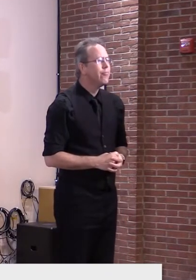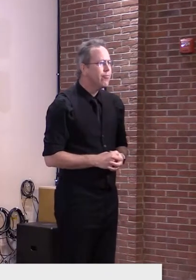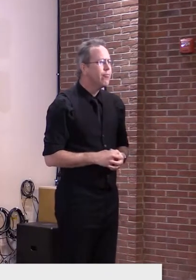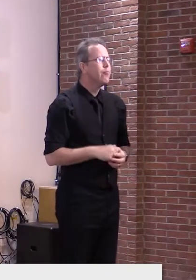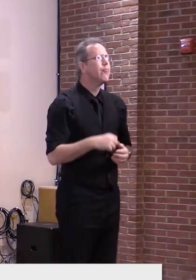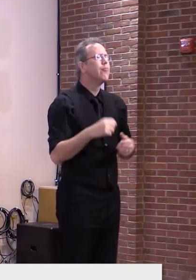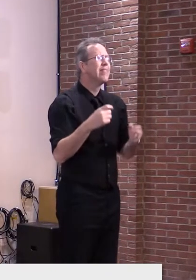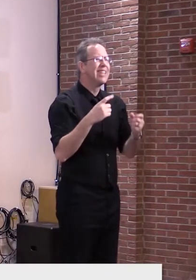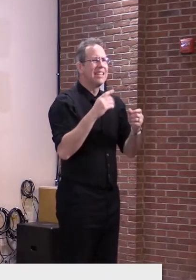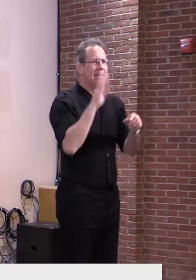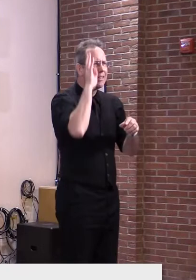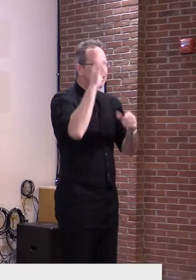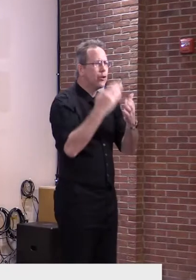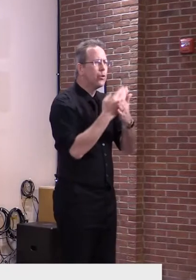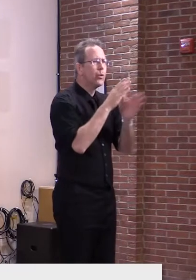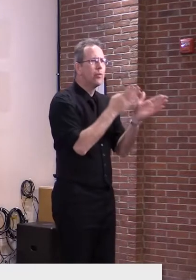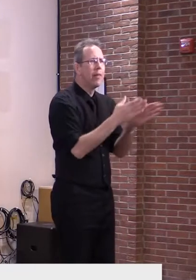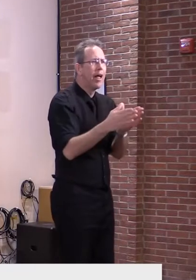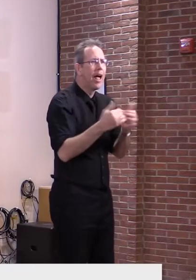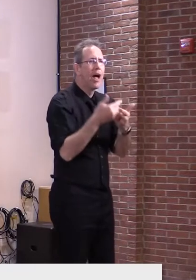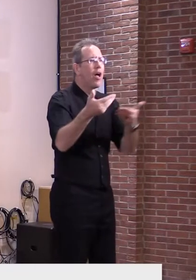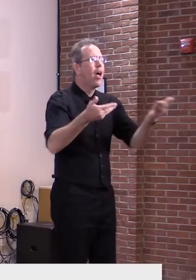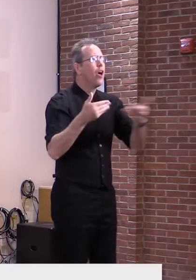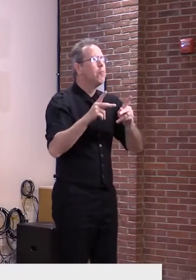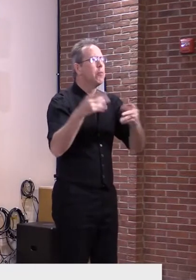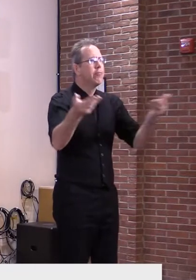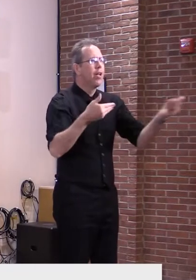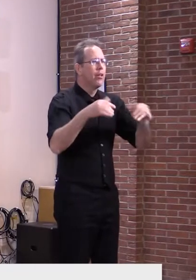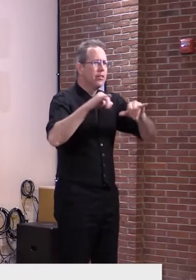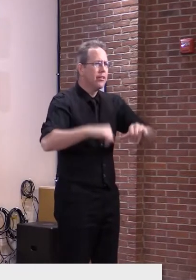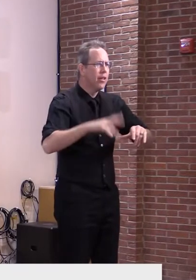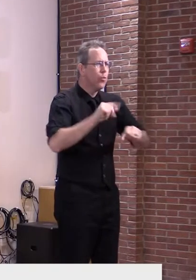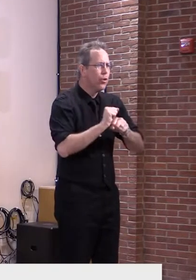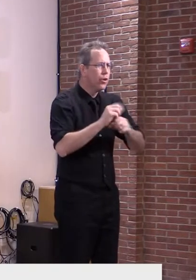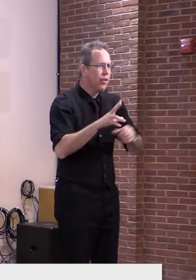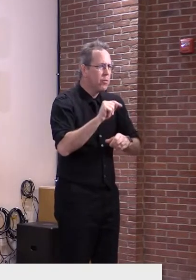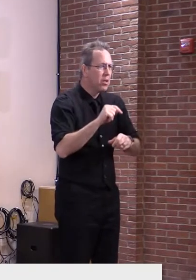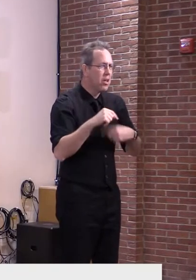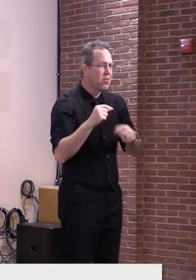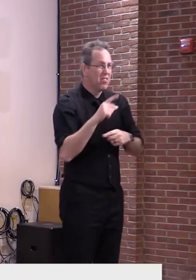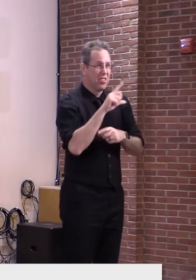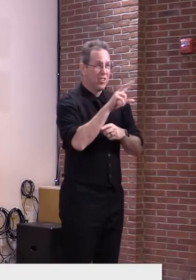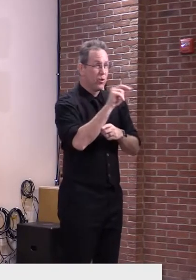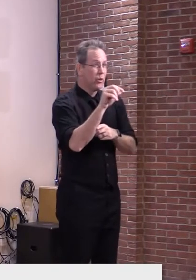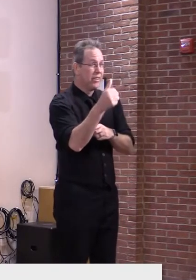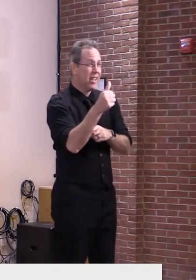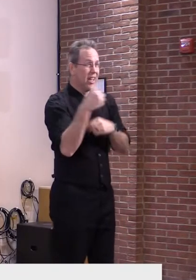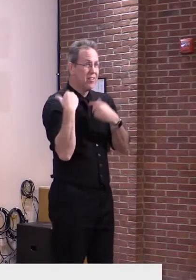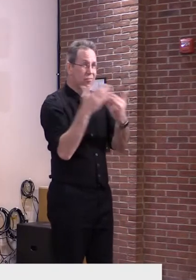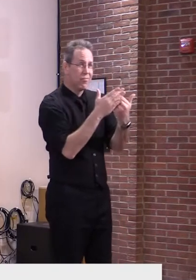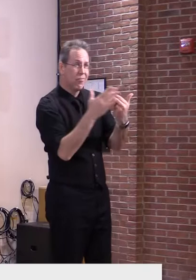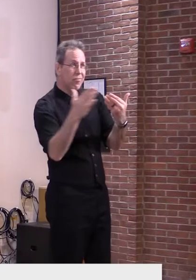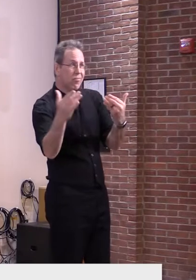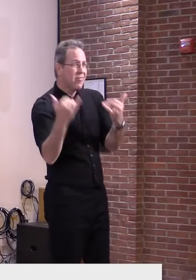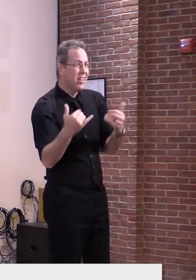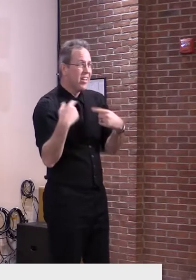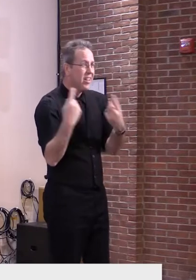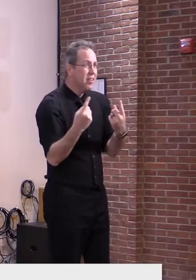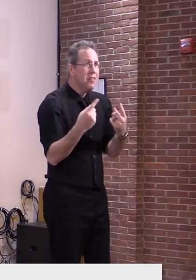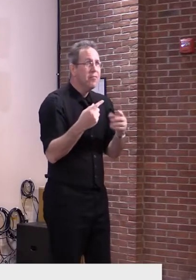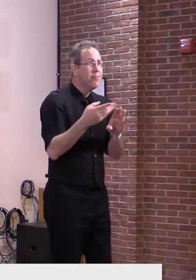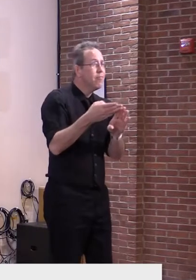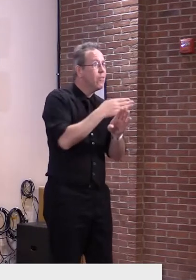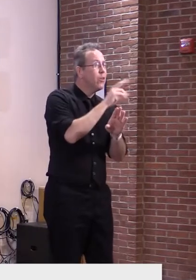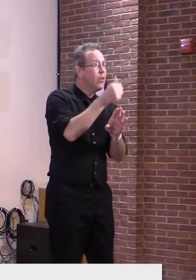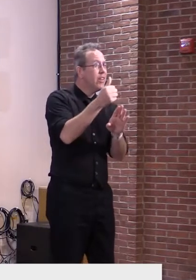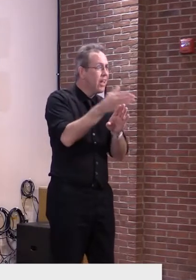for new hires. I've been talking about this since 2010. If we had done it in 2010, over 20% of the workforce would be